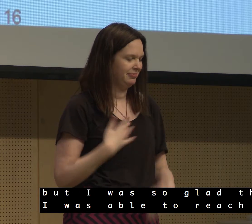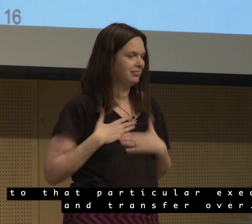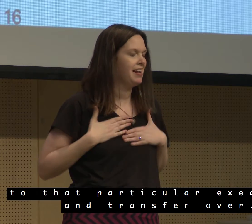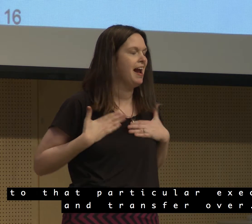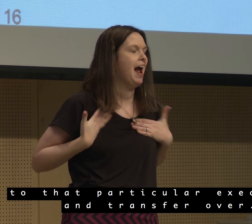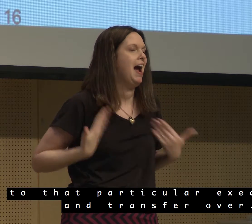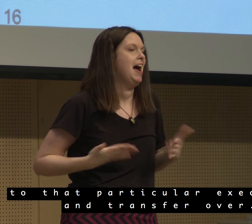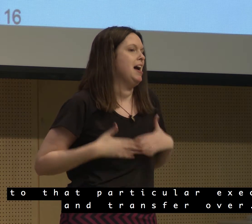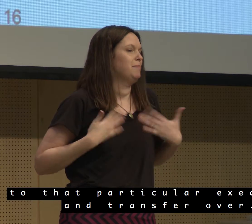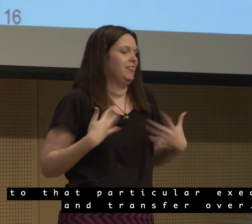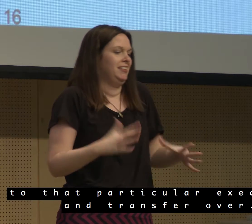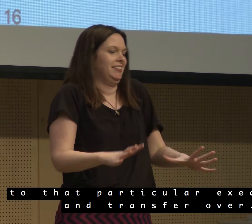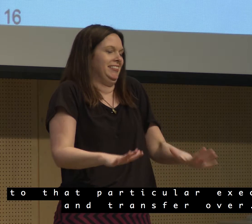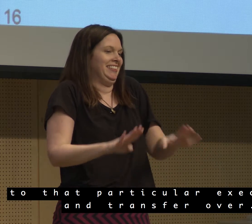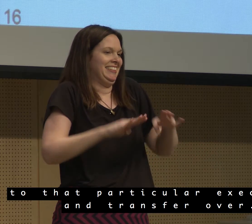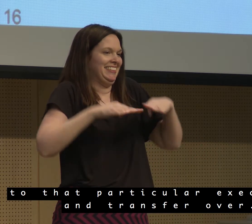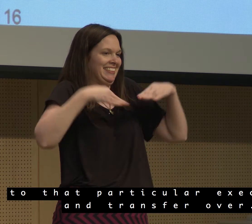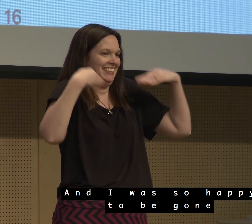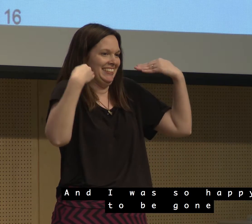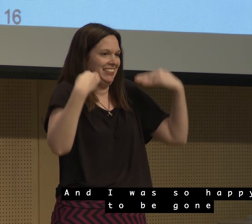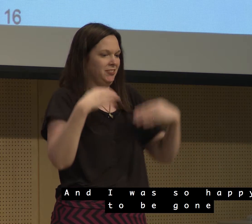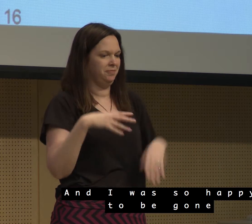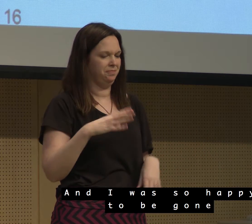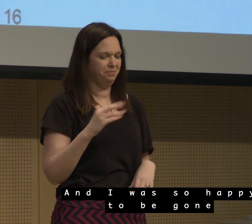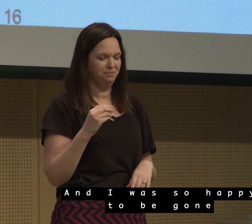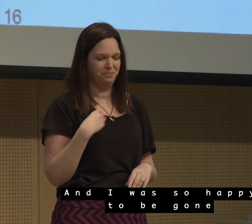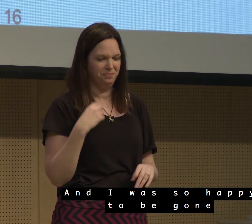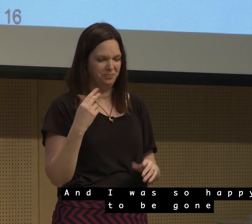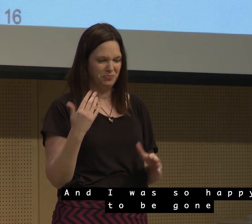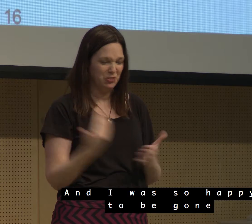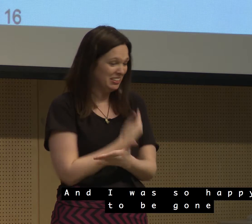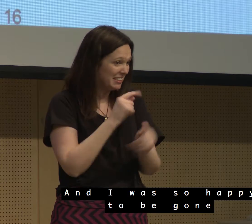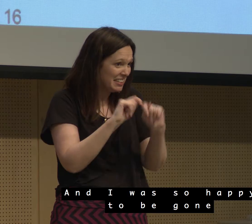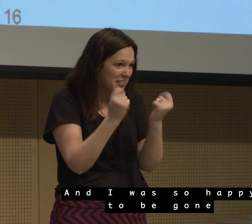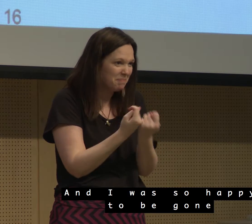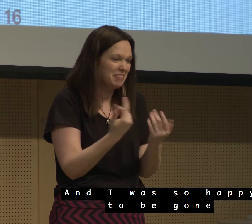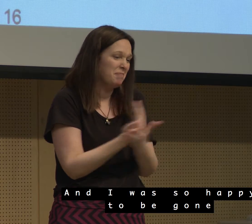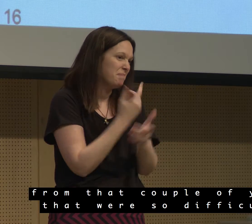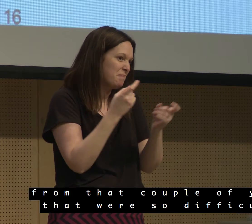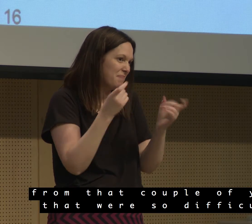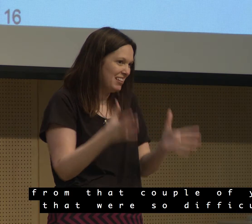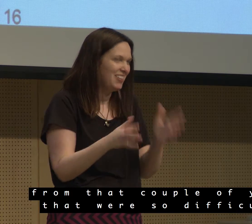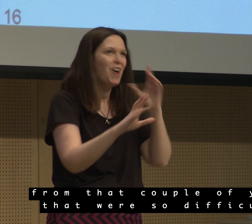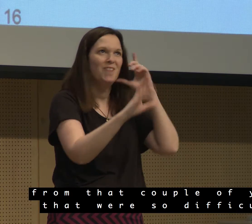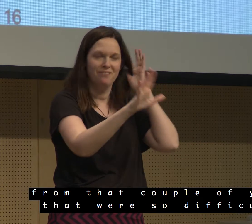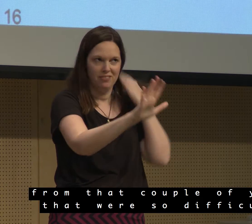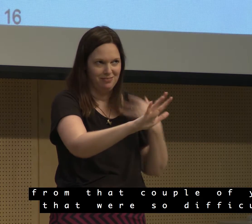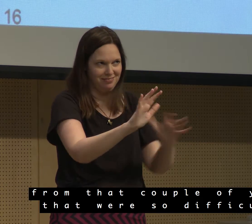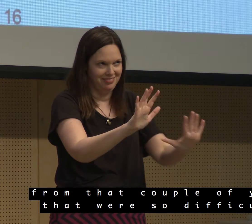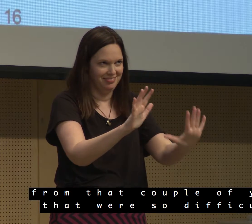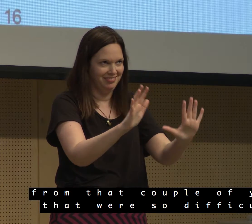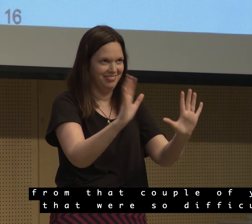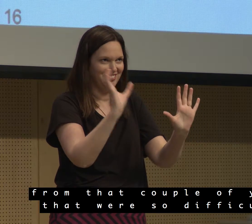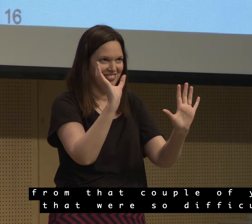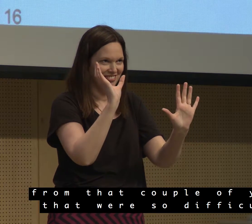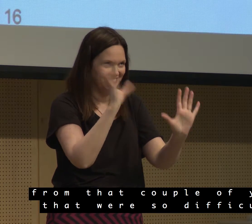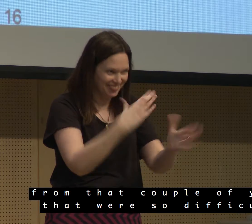to that particular executive and transfer over. And I was so happy to be gone from that couple of years that were so